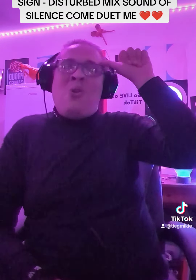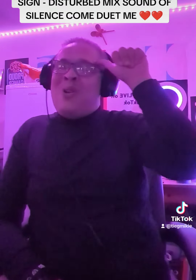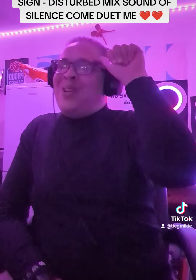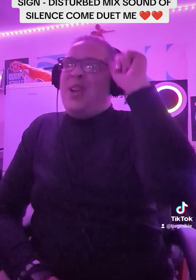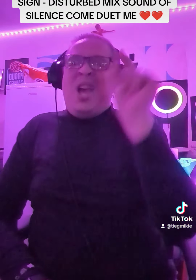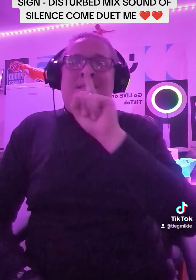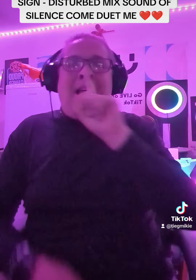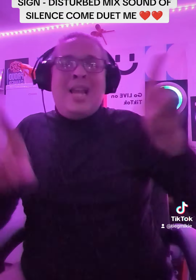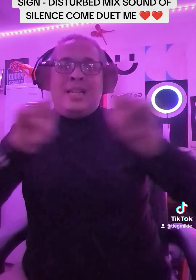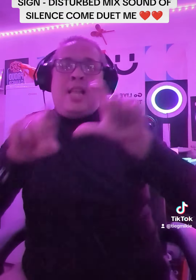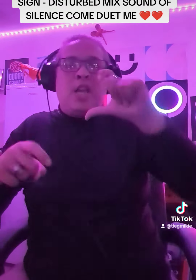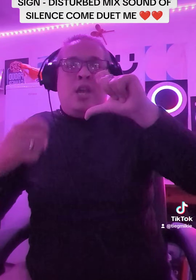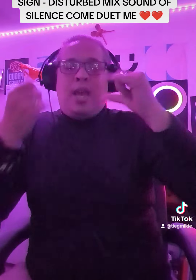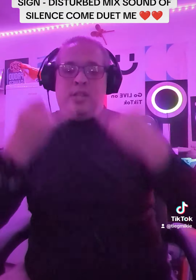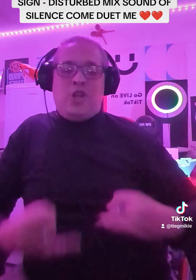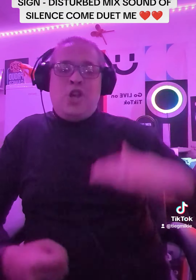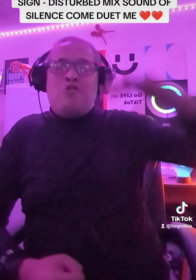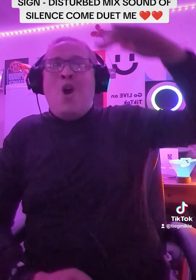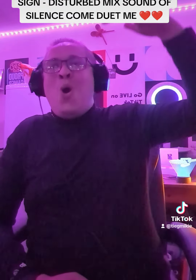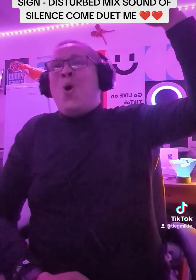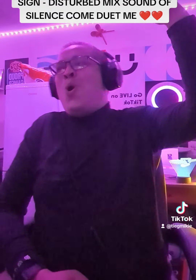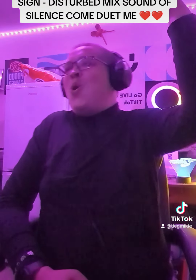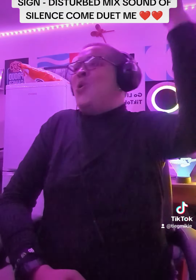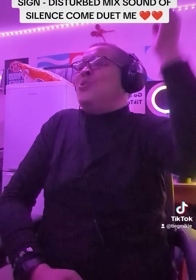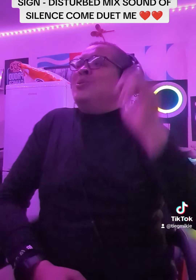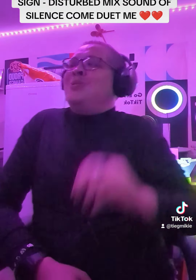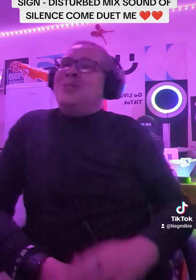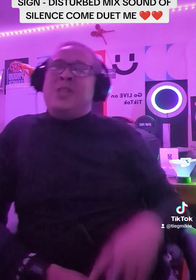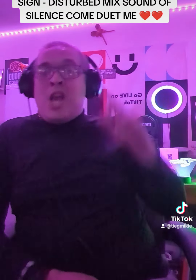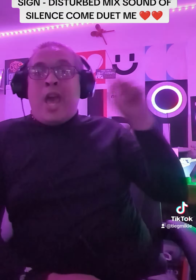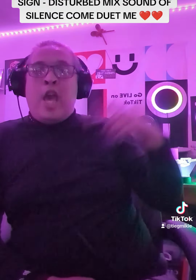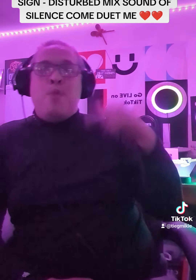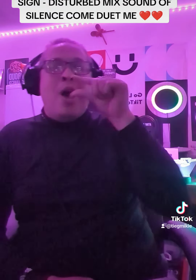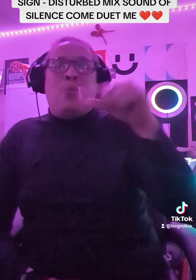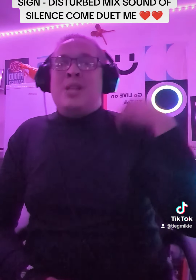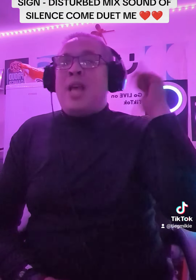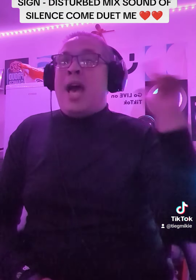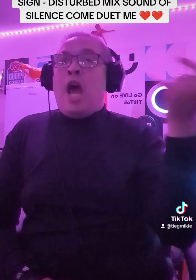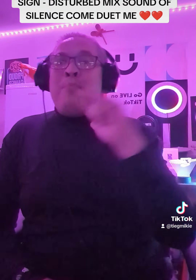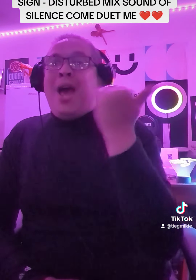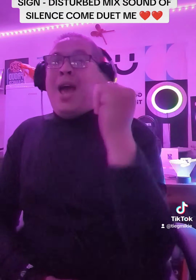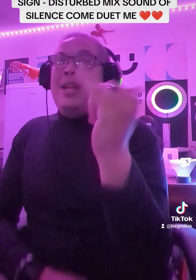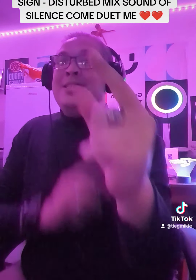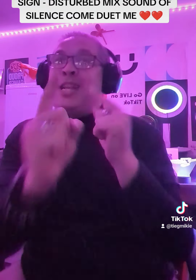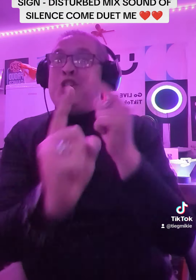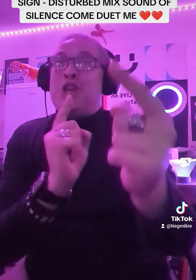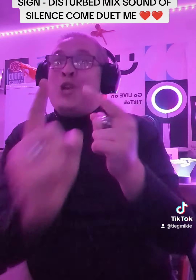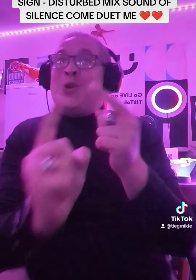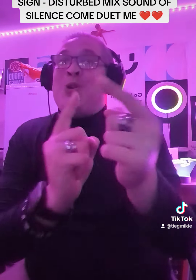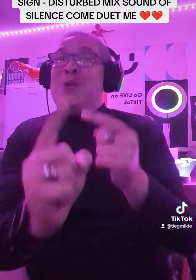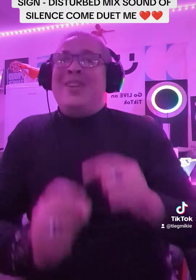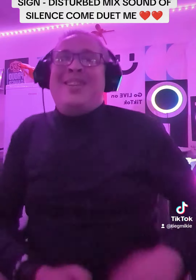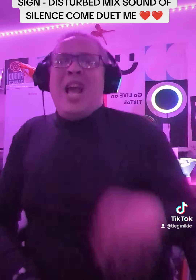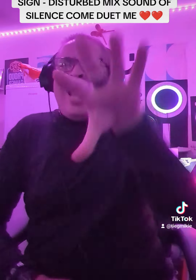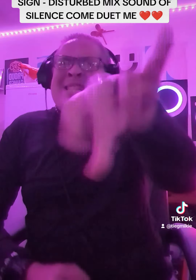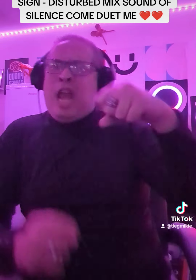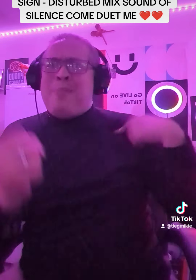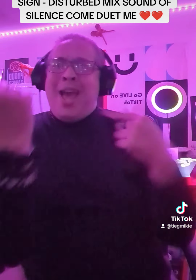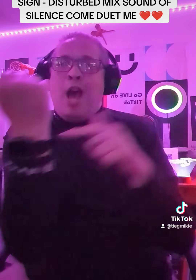Silence like a cancer rose Hear my words and I'm behind read you